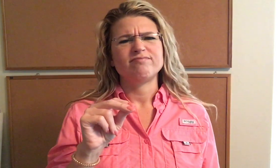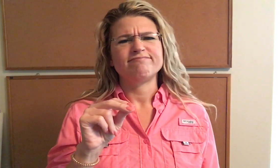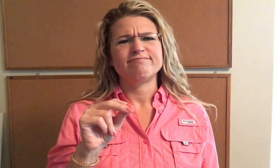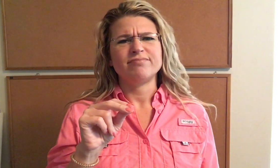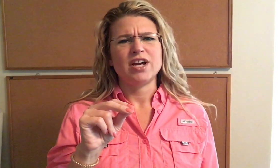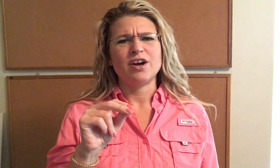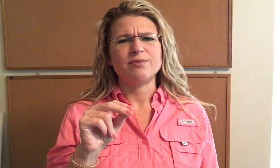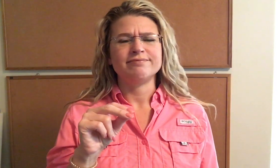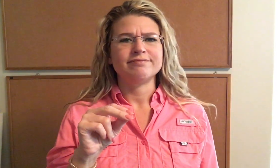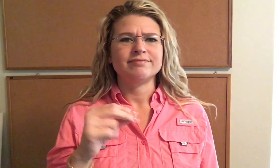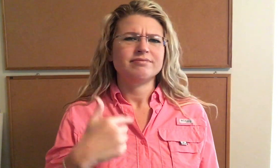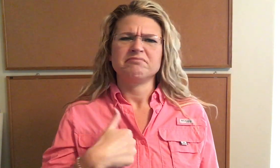No.